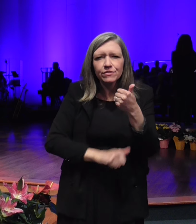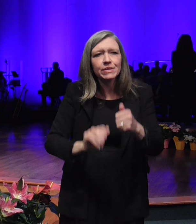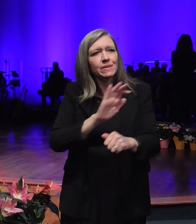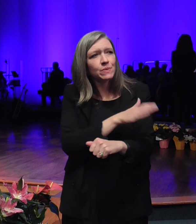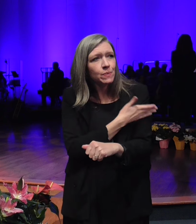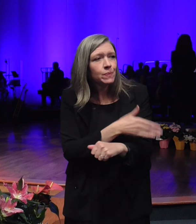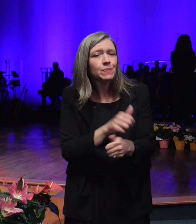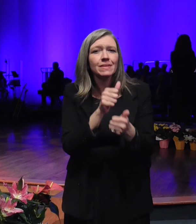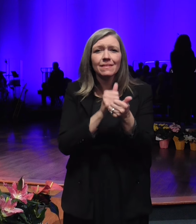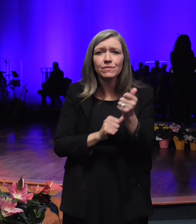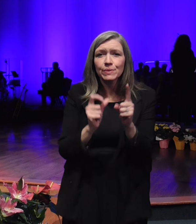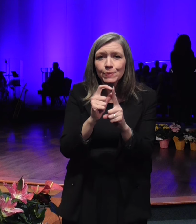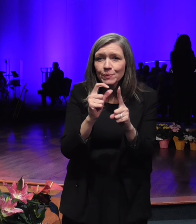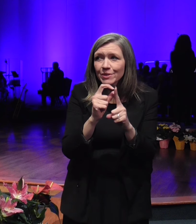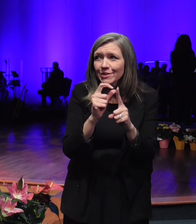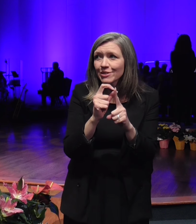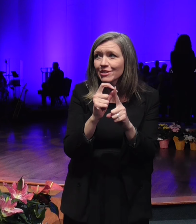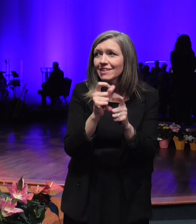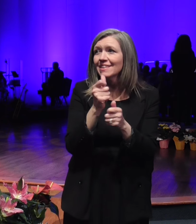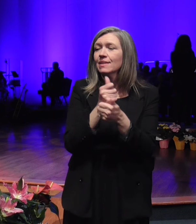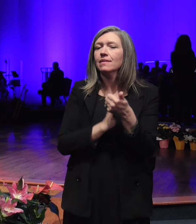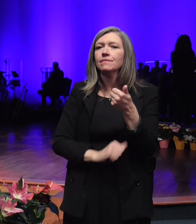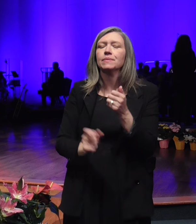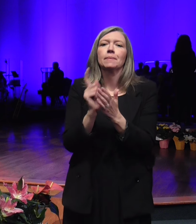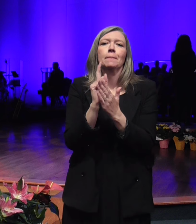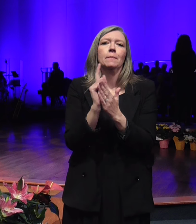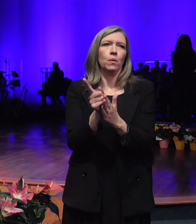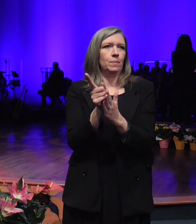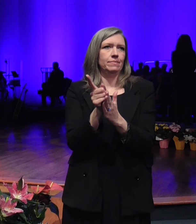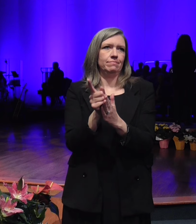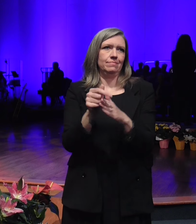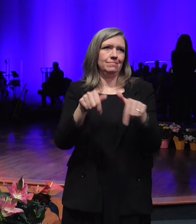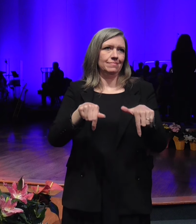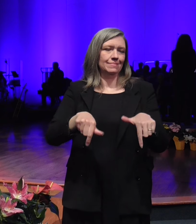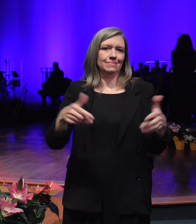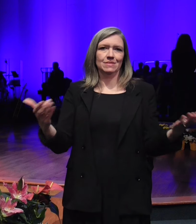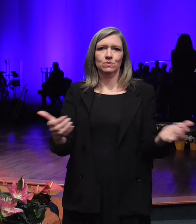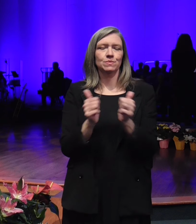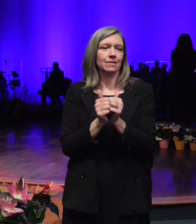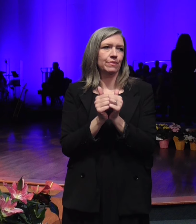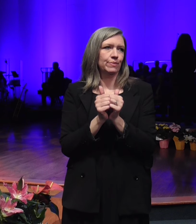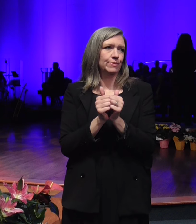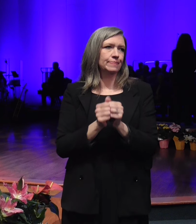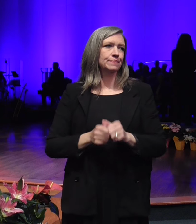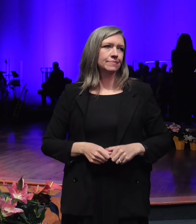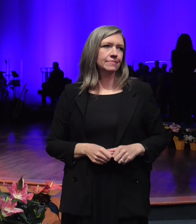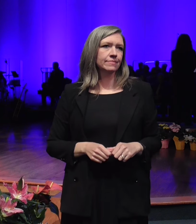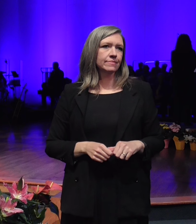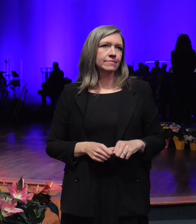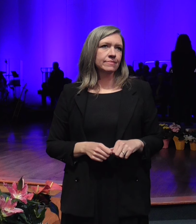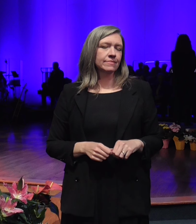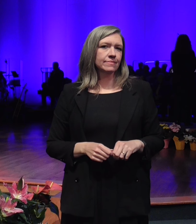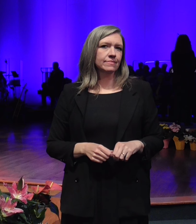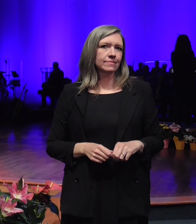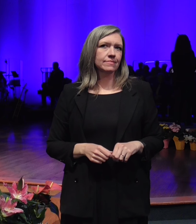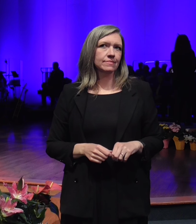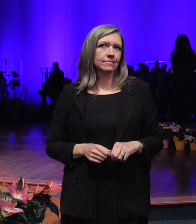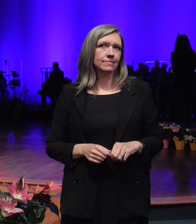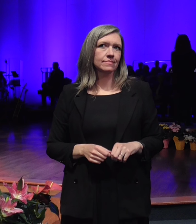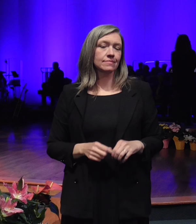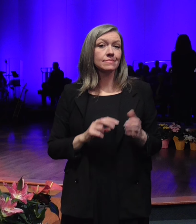word, every moment of our time together today, so that we